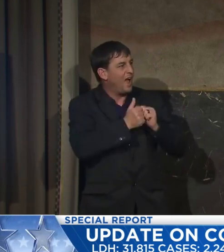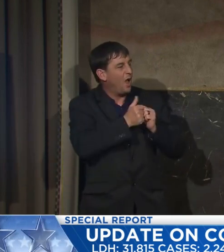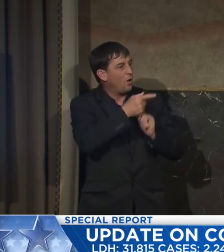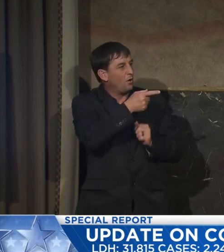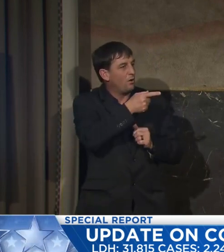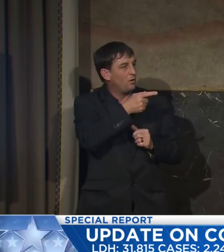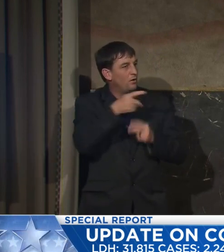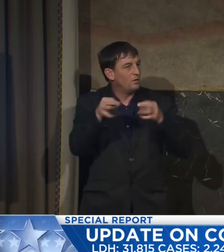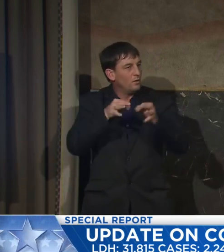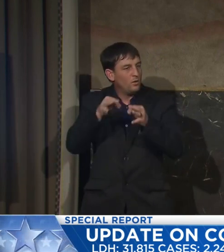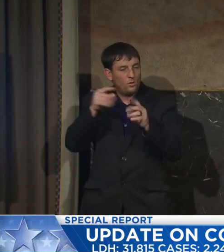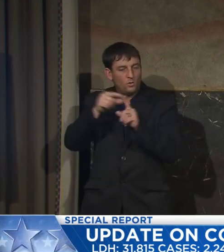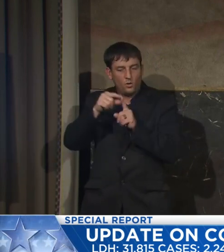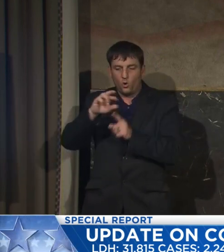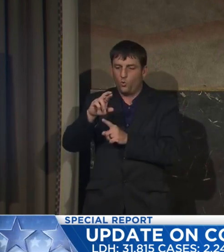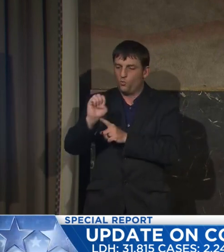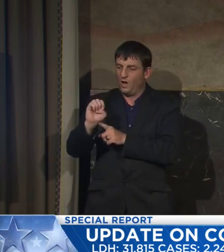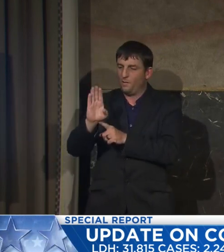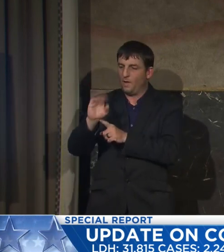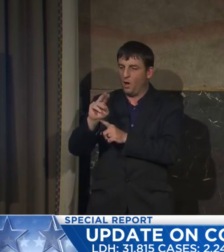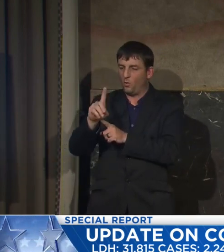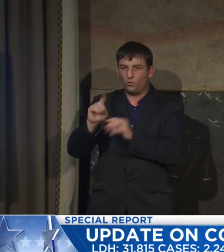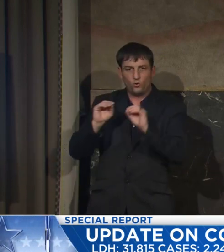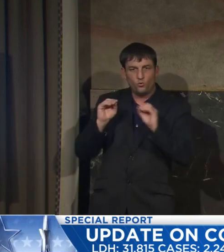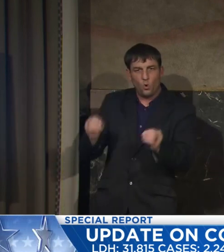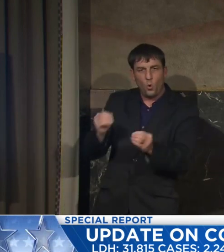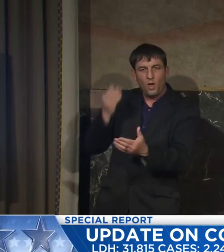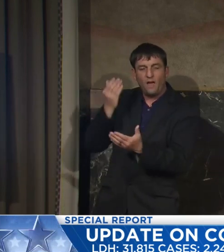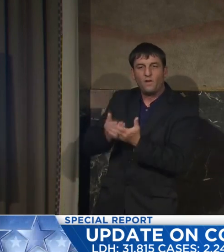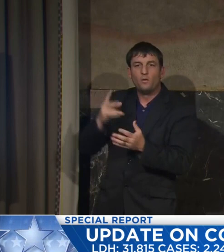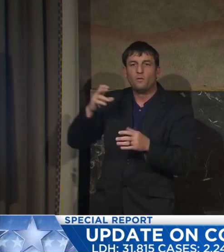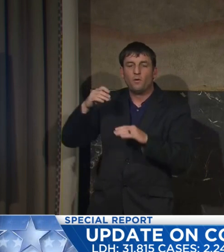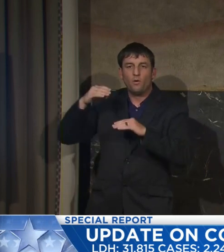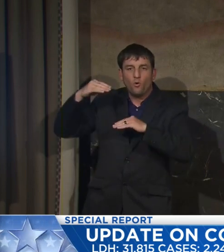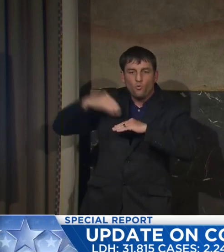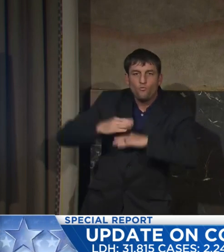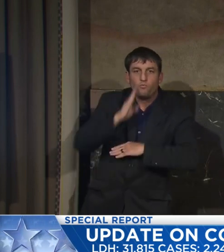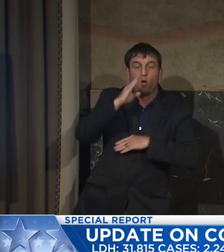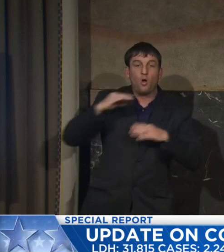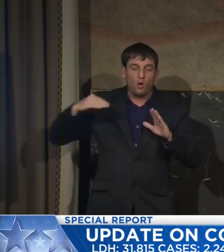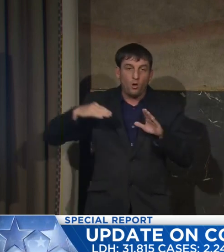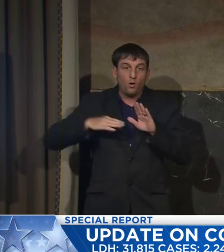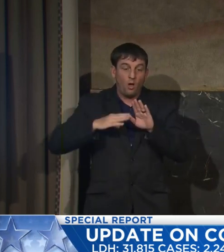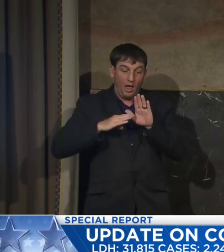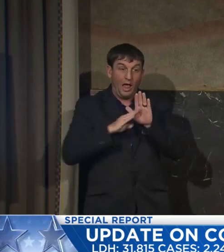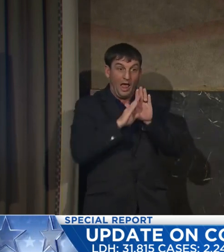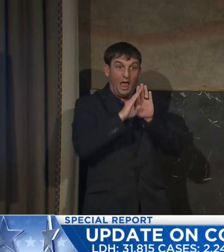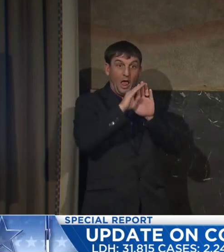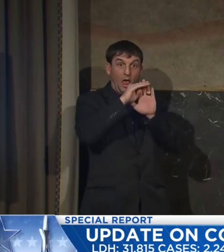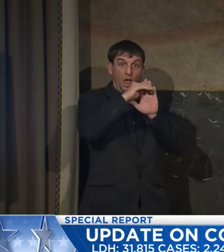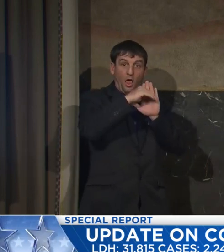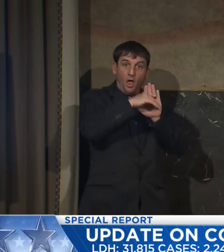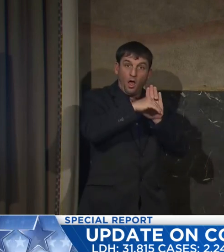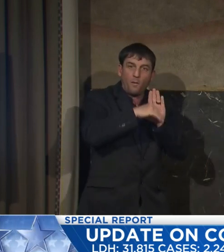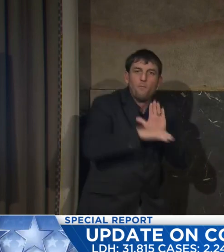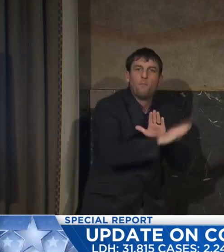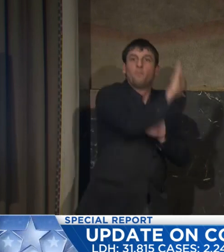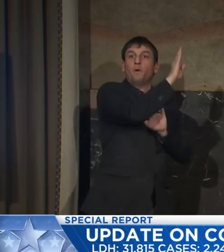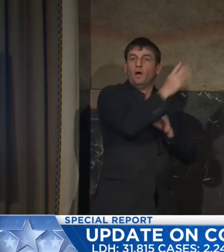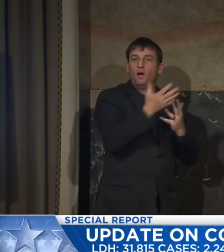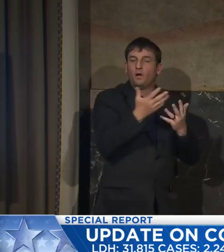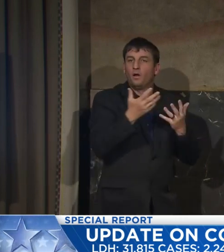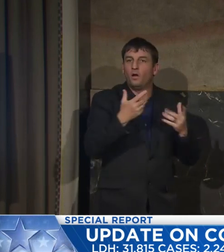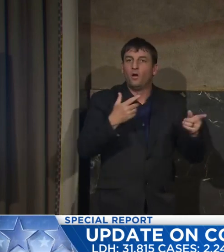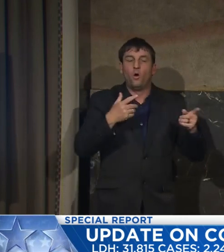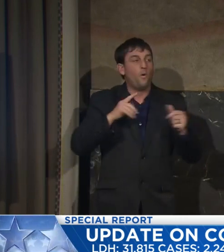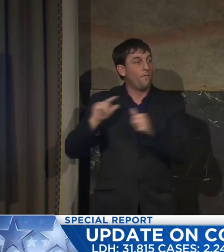House says you want no evidence of a rebound. I don't know if you have specific numbers you look at. Well, first of all,